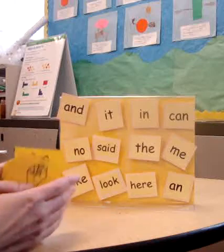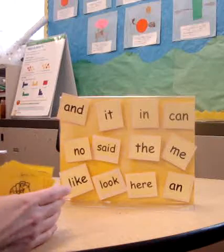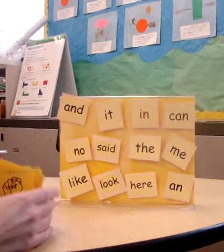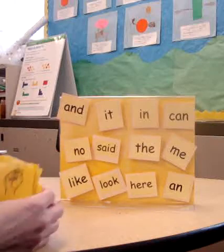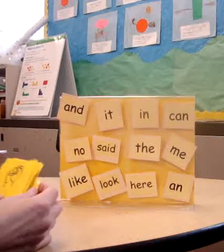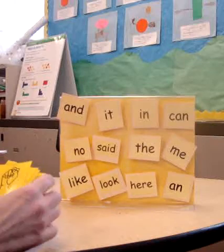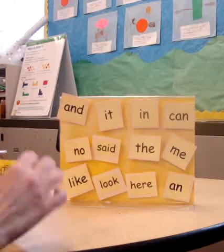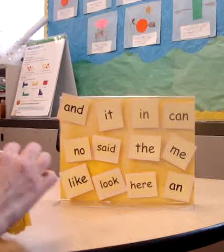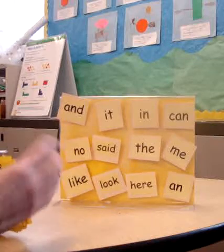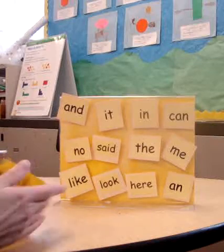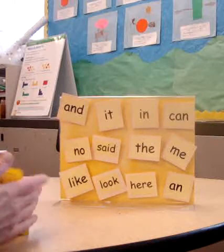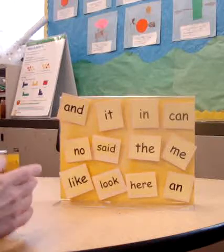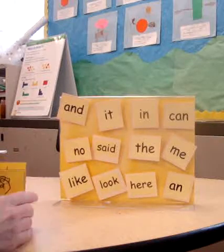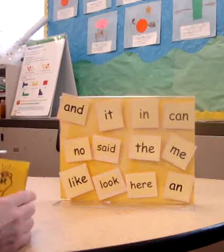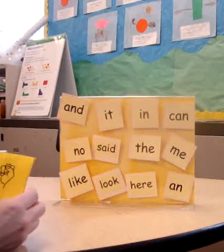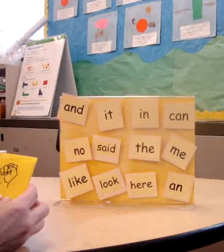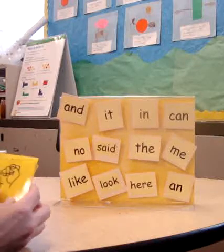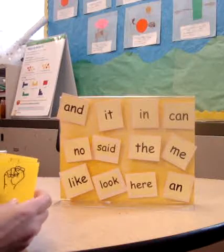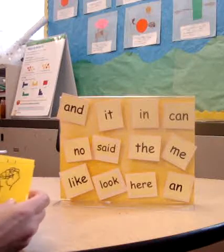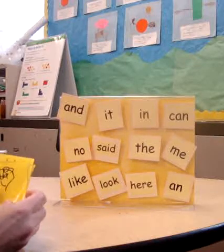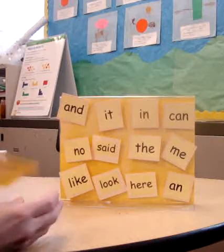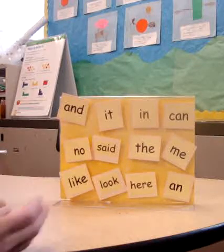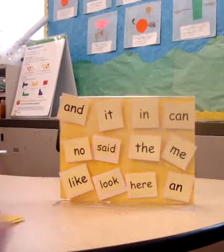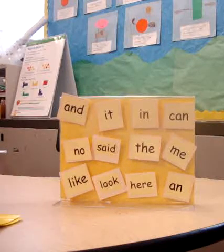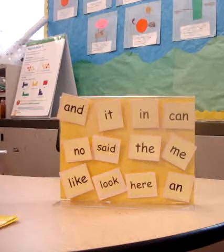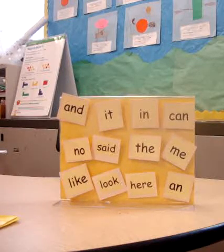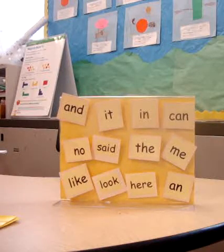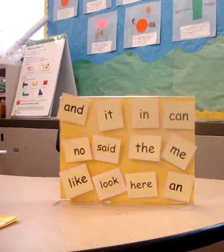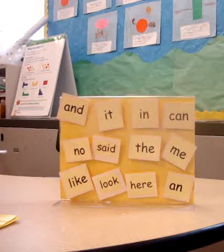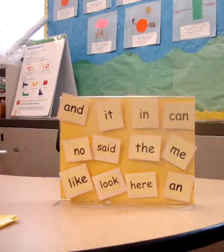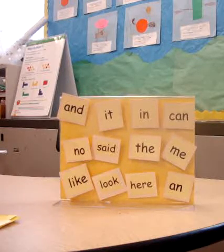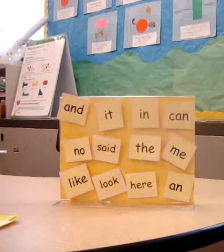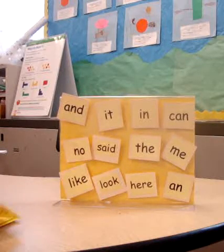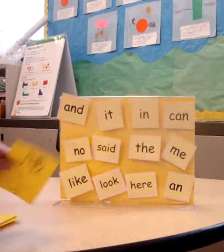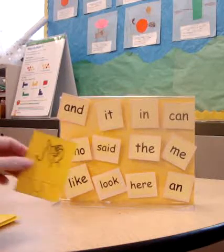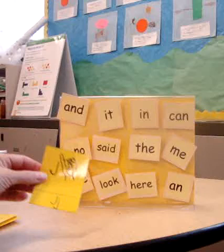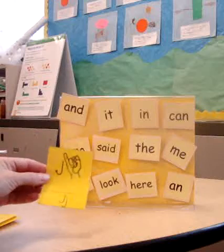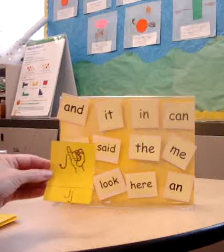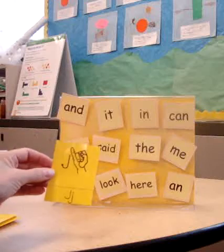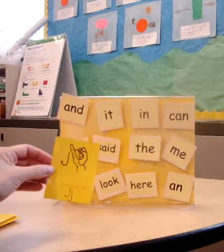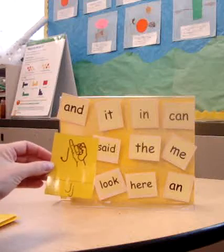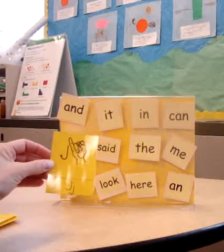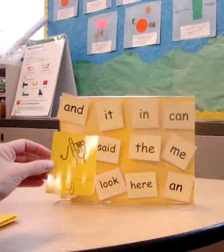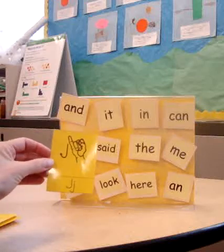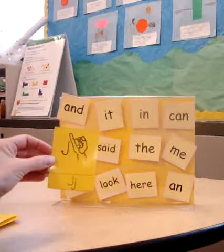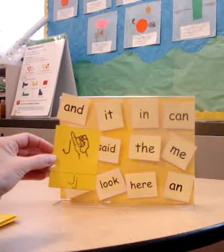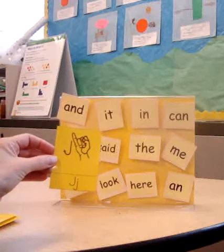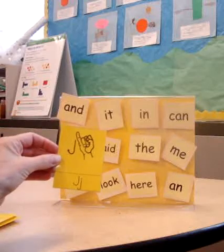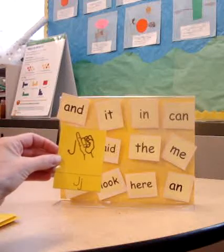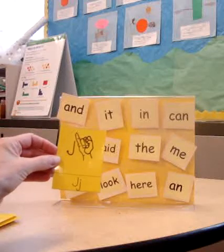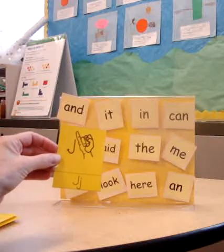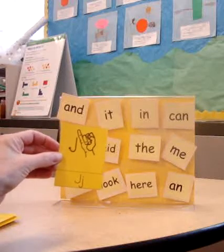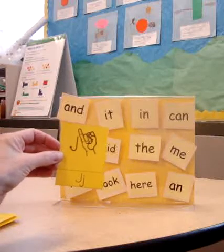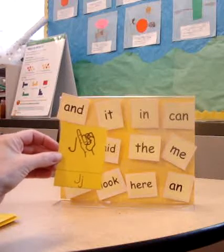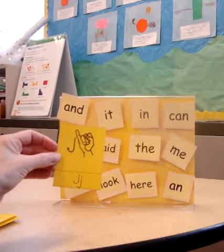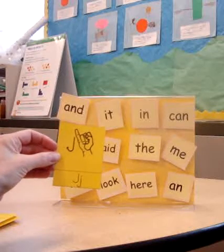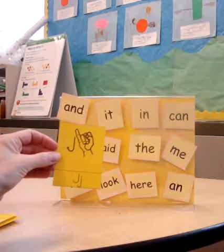would do is you can leave it on your table and each person would turn over a card. For example, this child turned